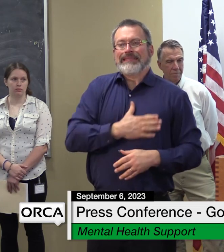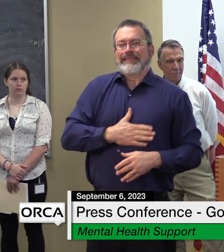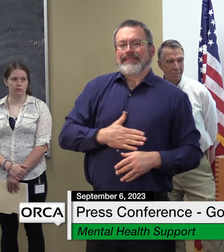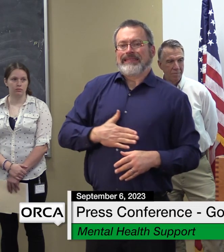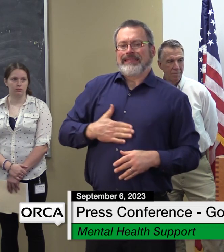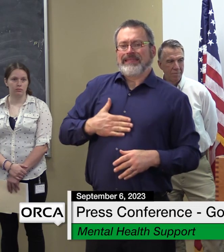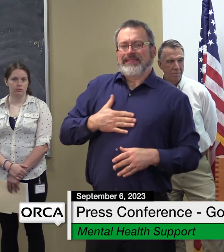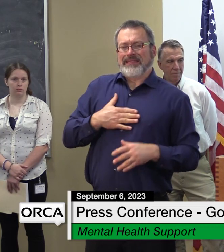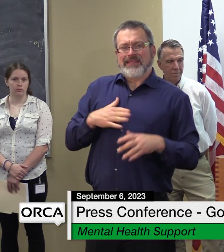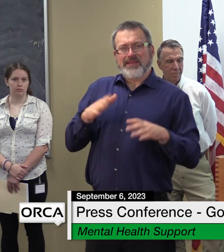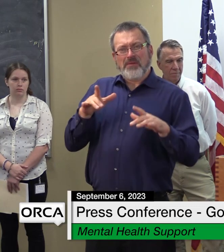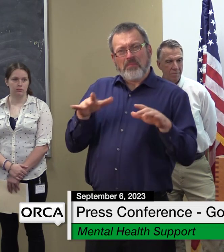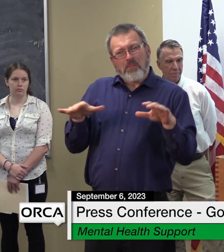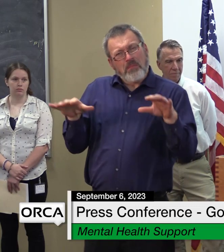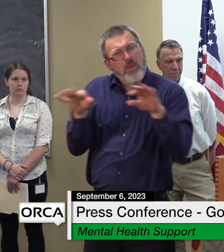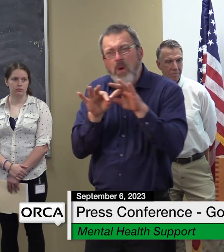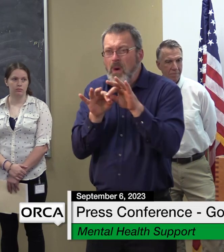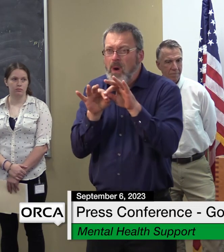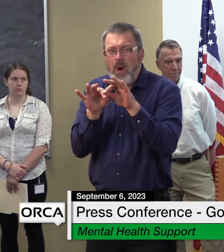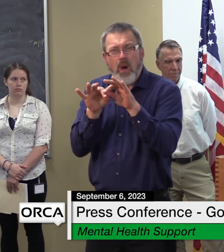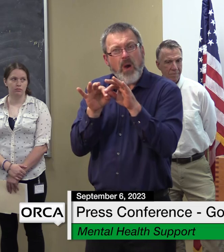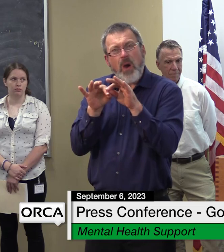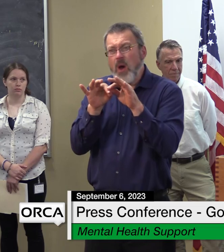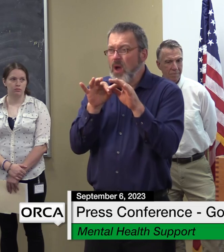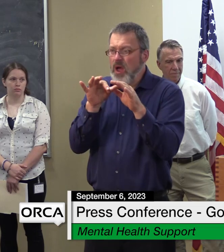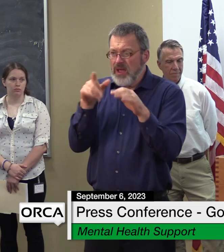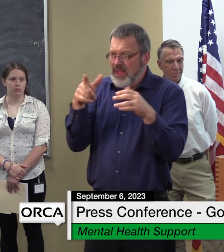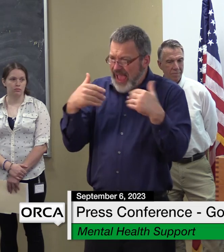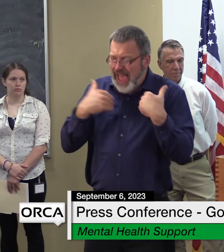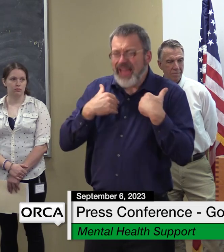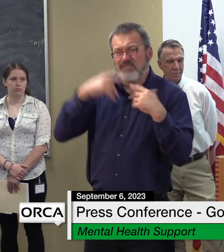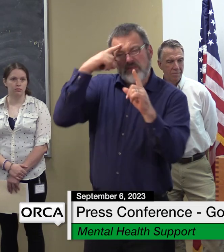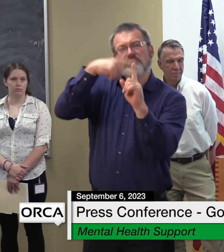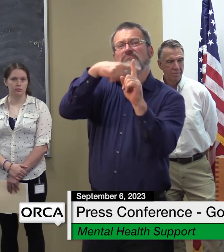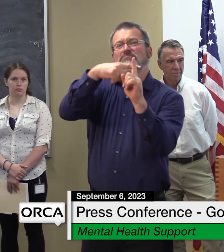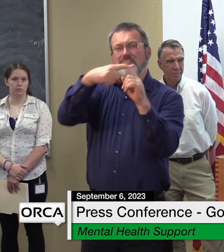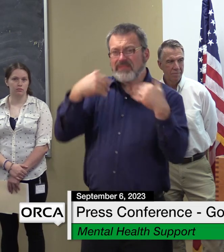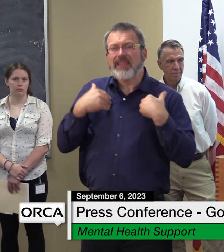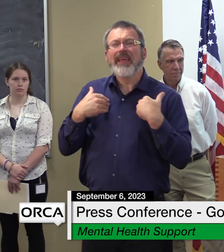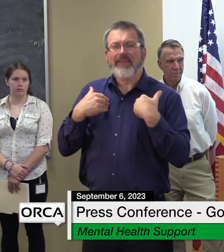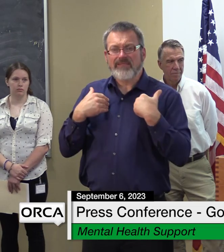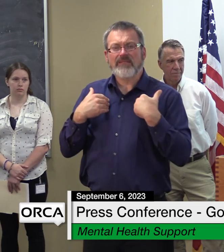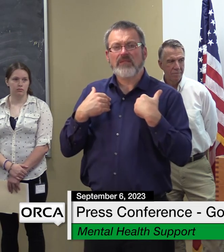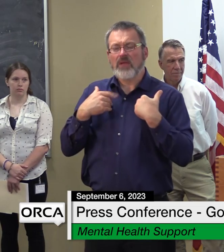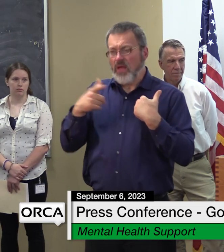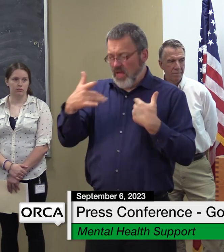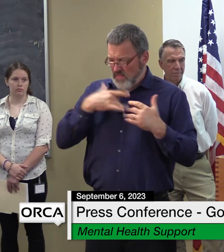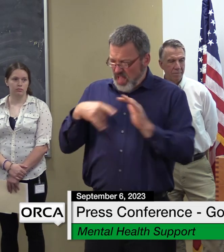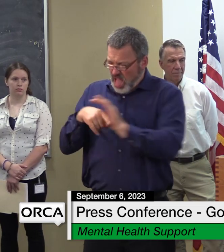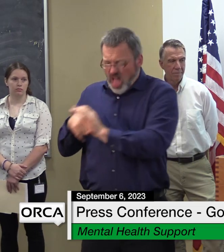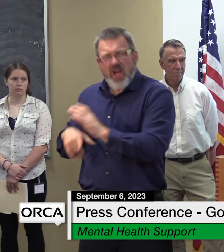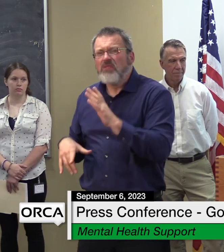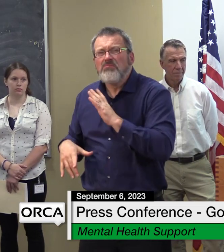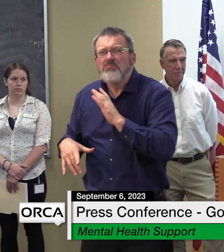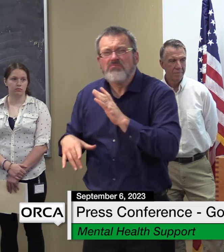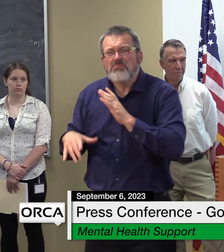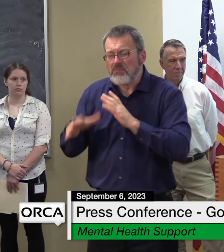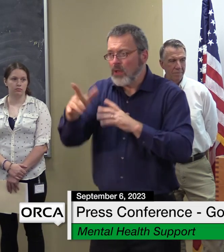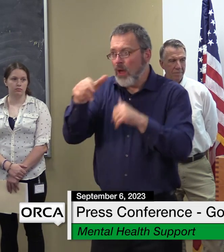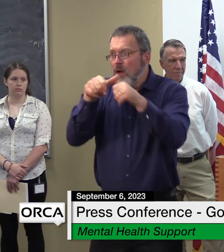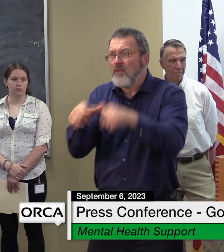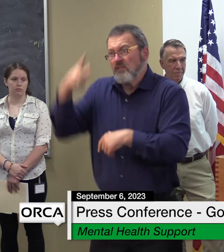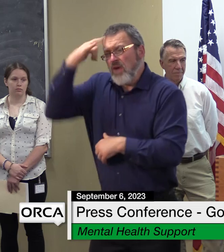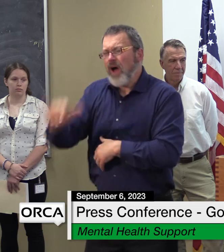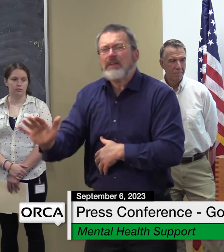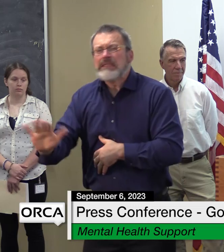horizon. In the moment, it may feel like these emotions will last forever. But mental health crises